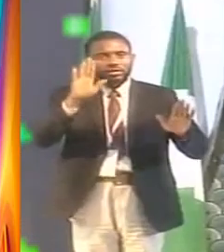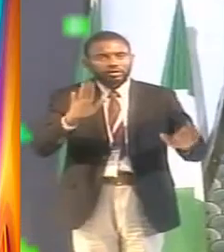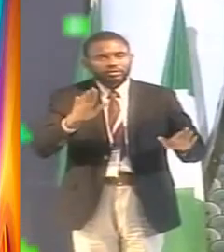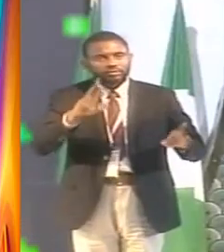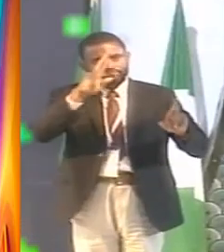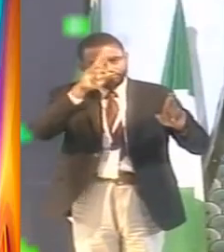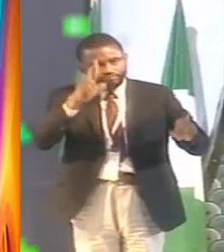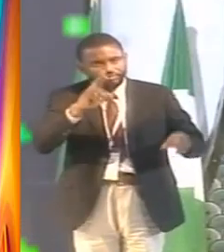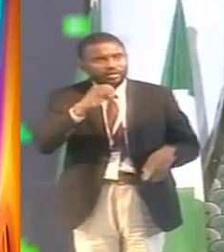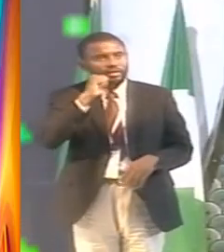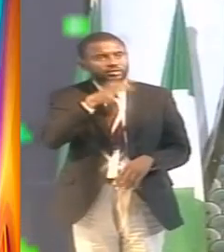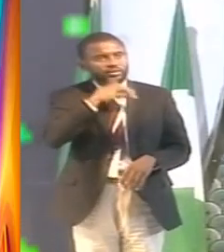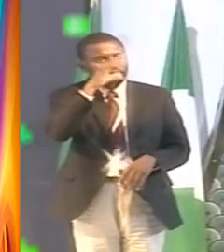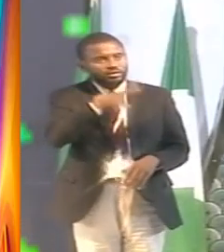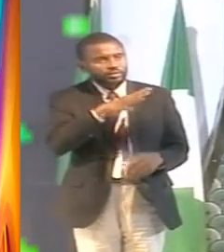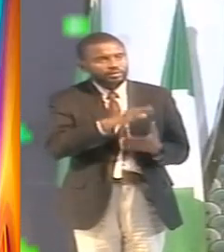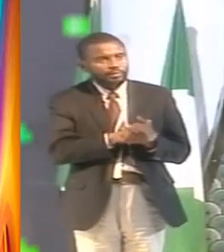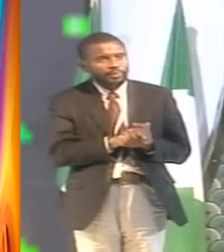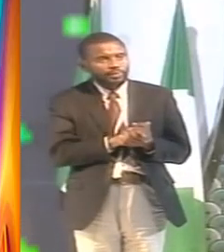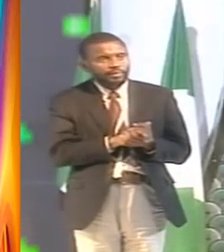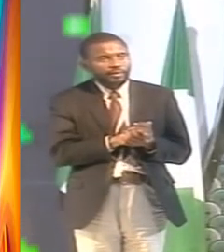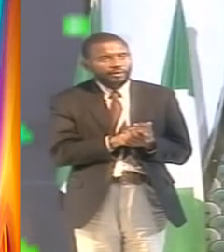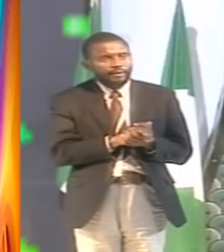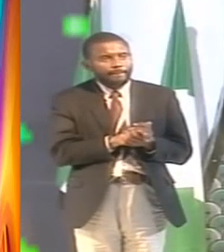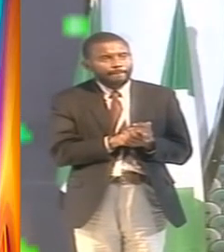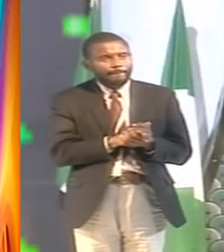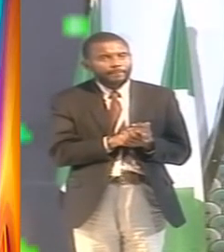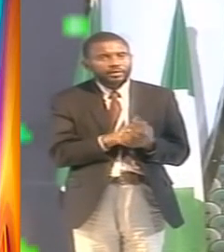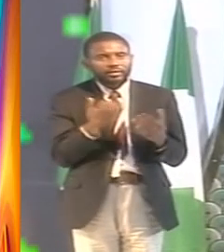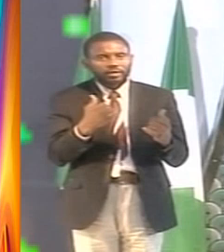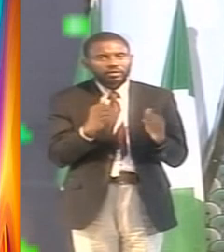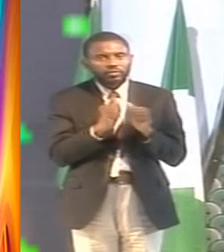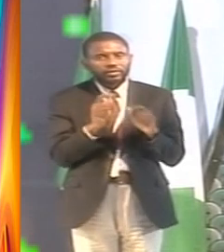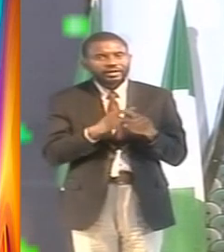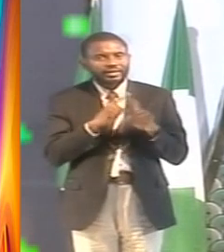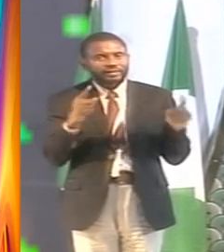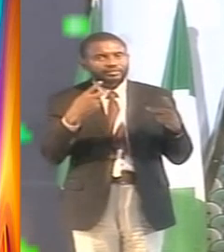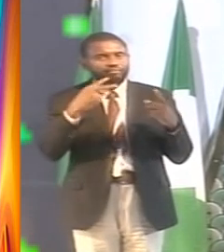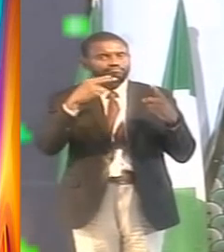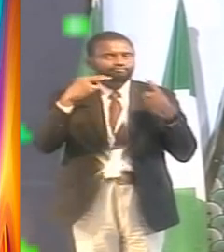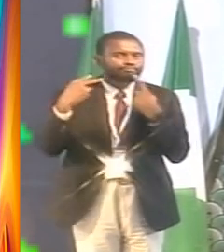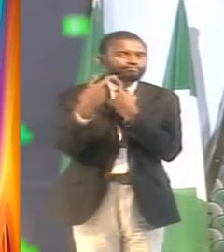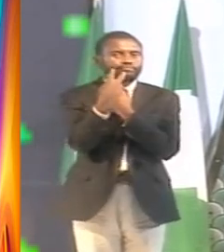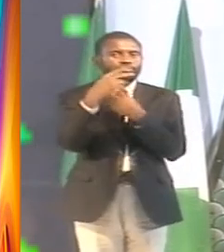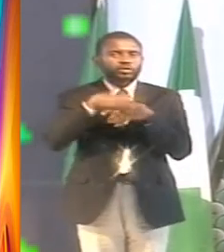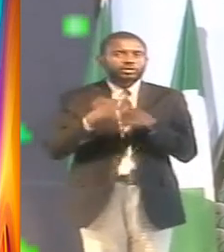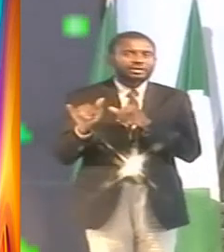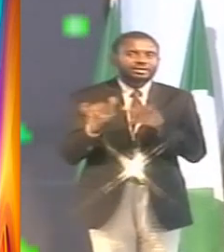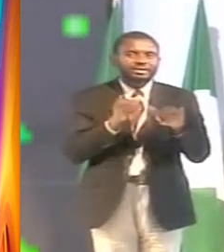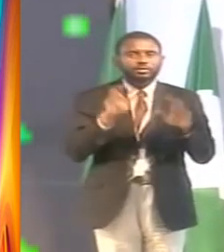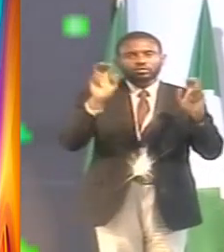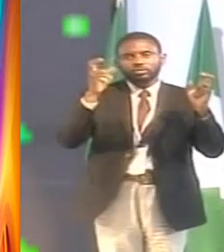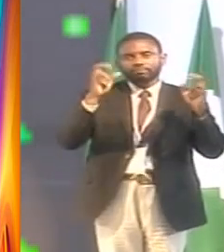ladies and gentlemen. Now with a different perspective on the same topic,